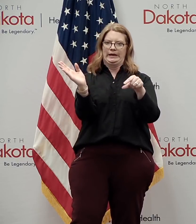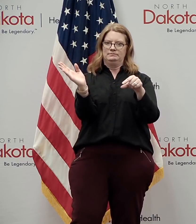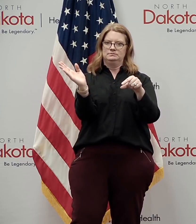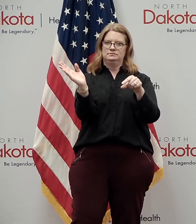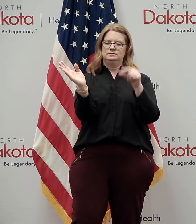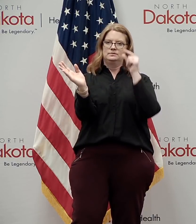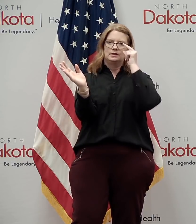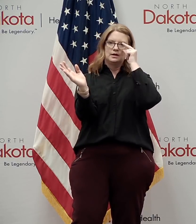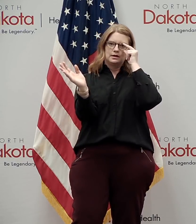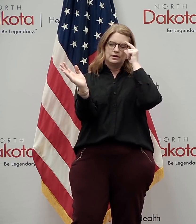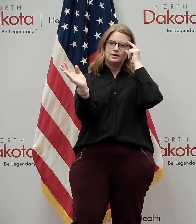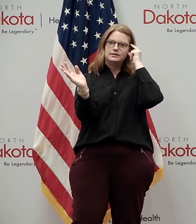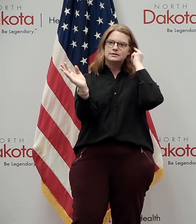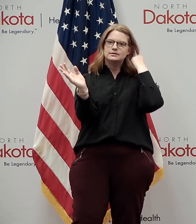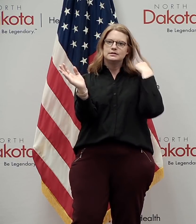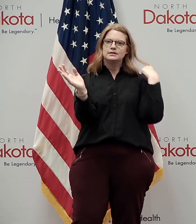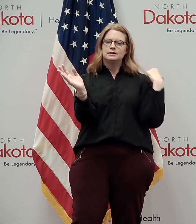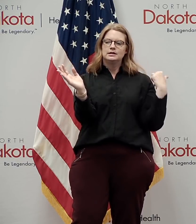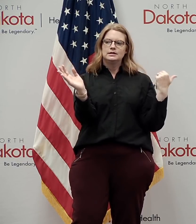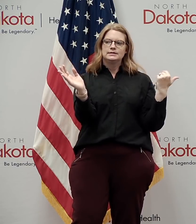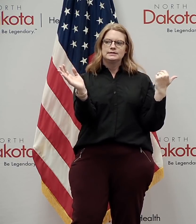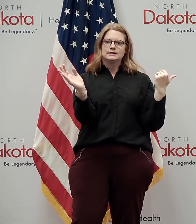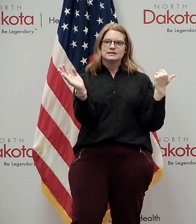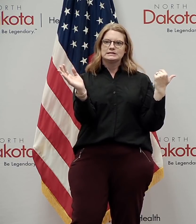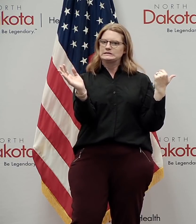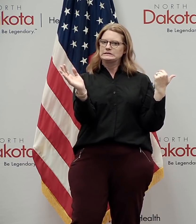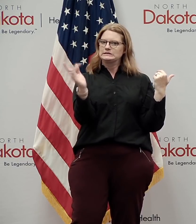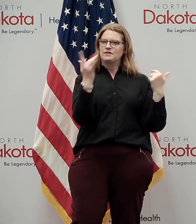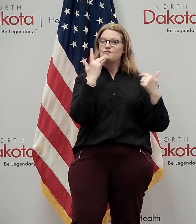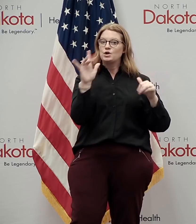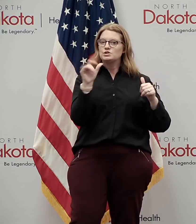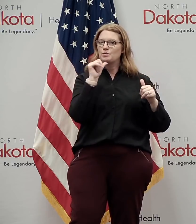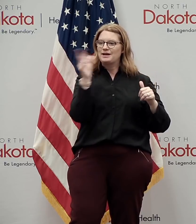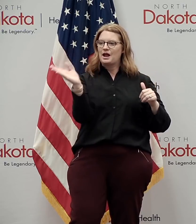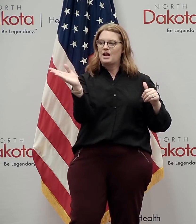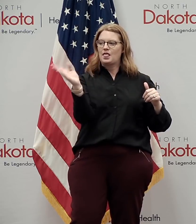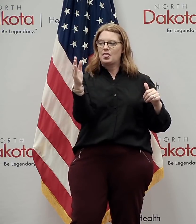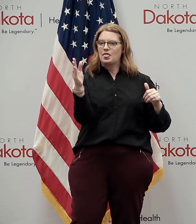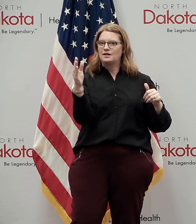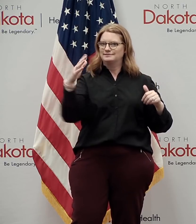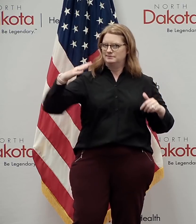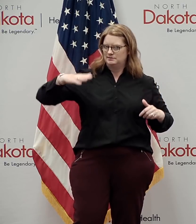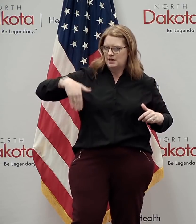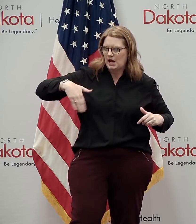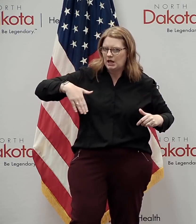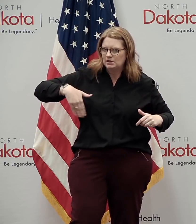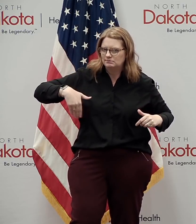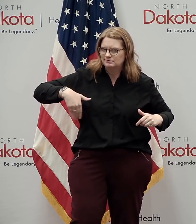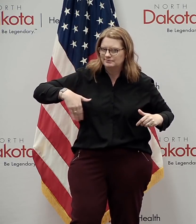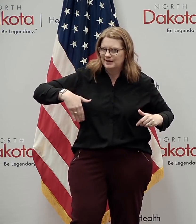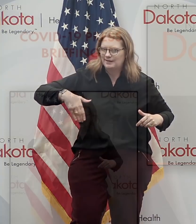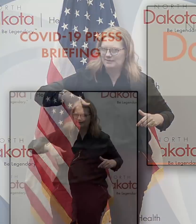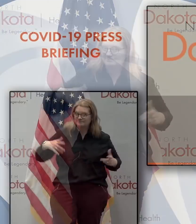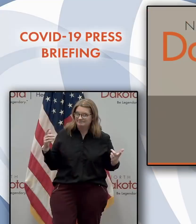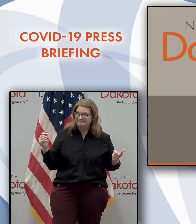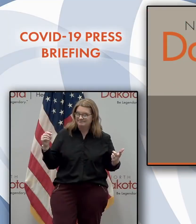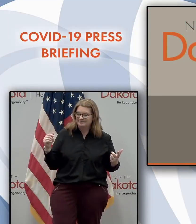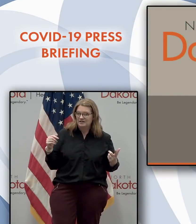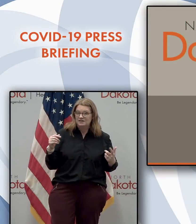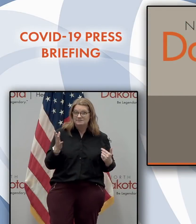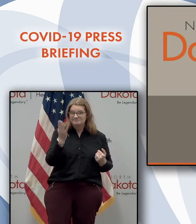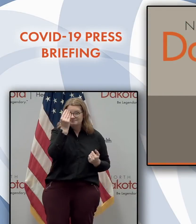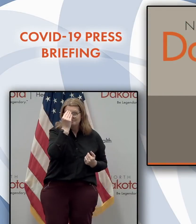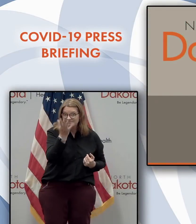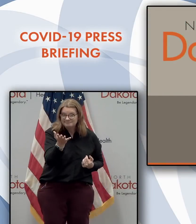now, and we are not, fortunately, not going backwards yet. But we're not, right, as I pointed at the very beginning, we're